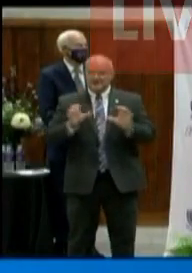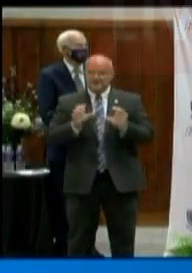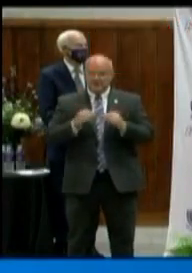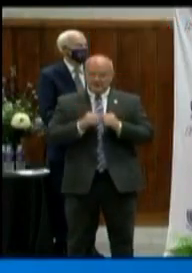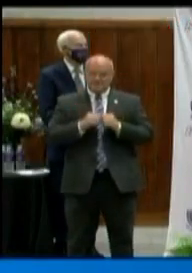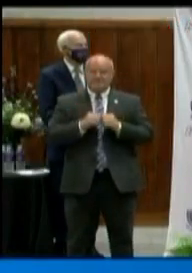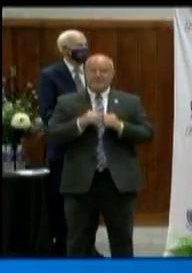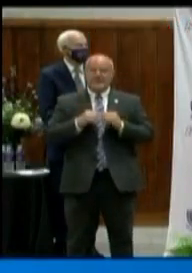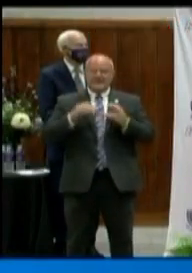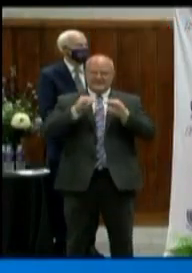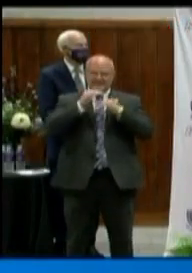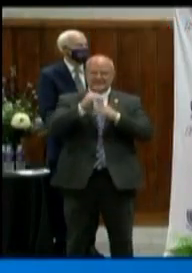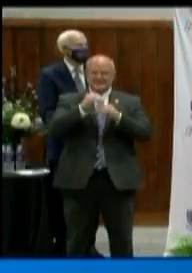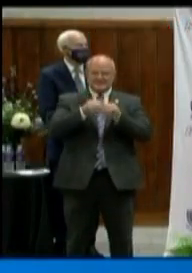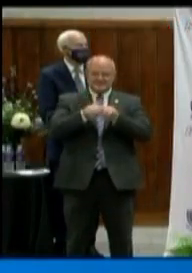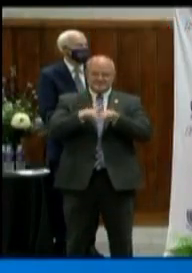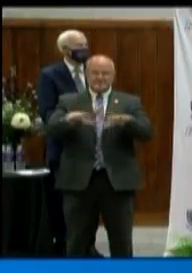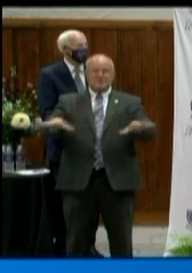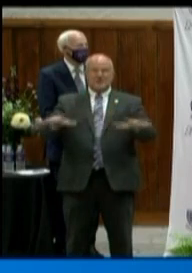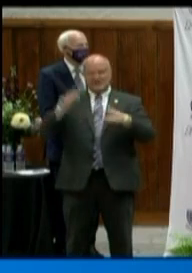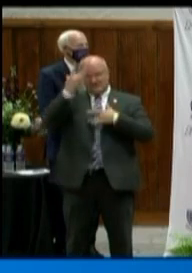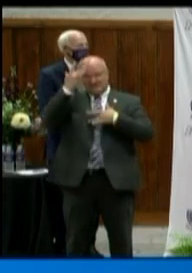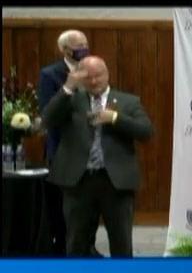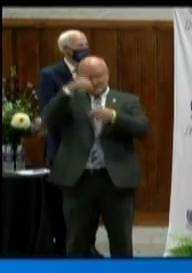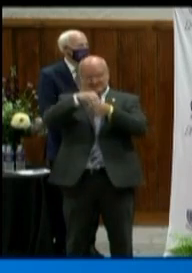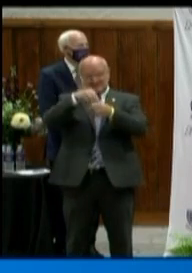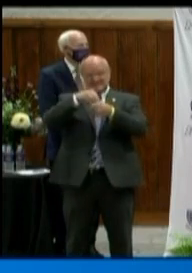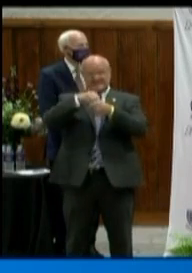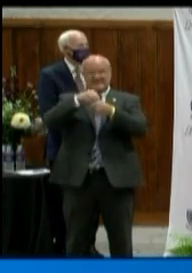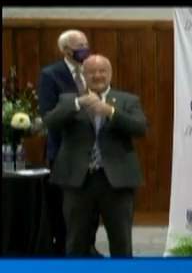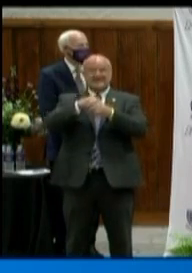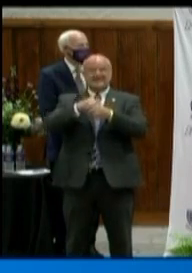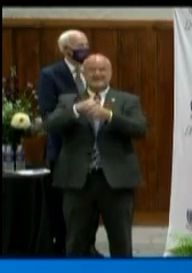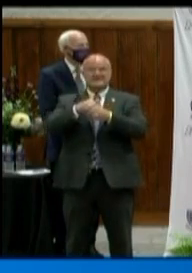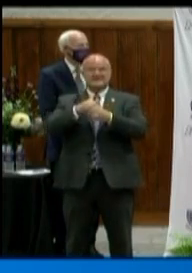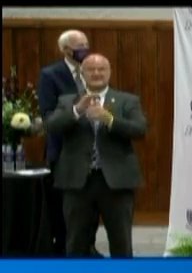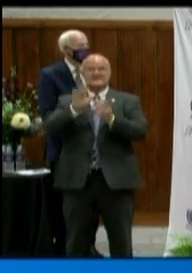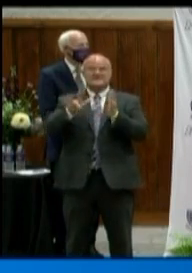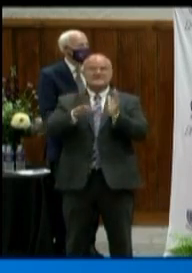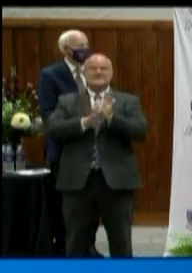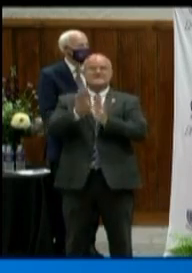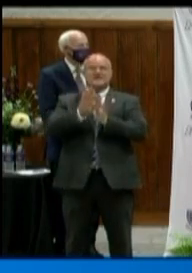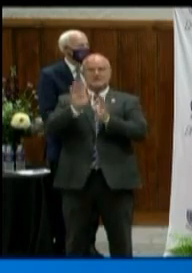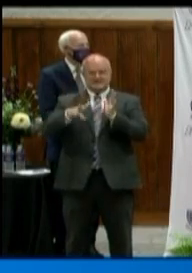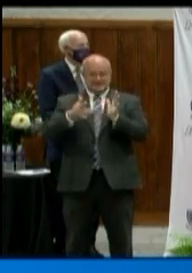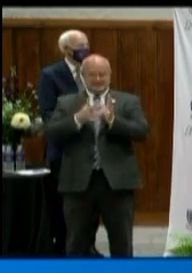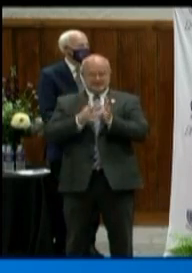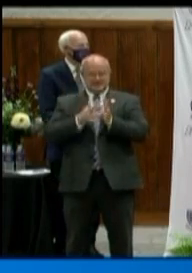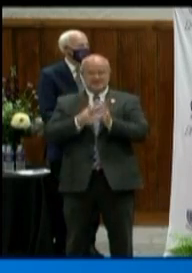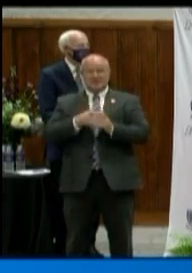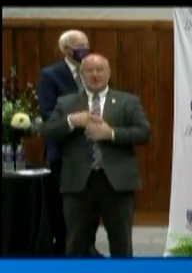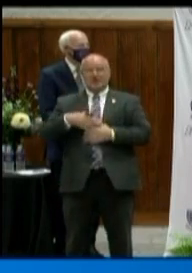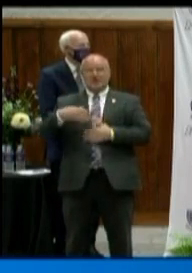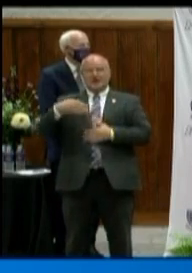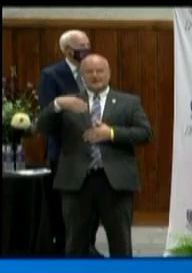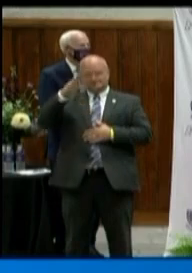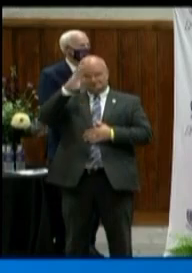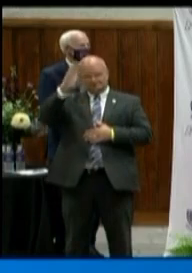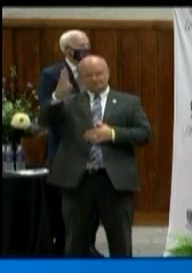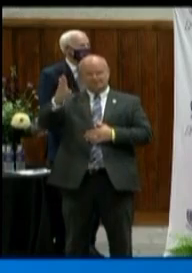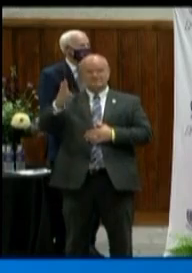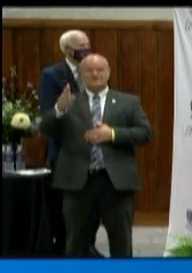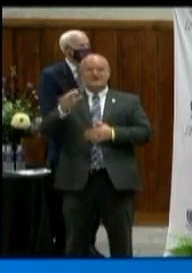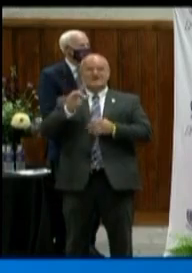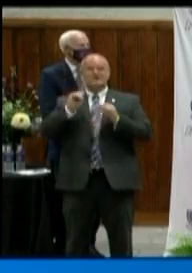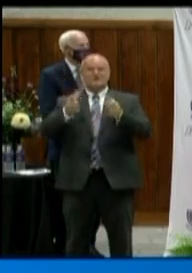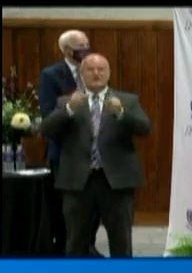instituted and limited the spread of the infection throughout the development center. So my hat's off to the